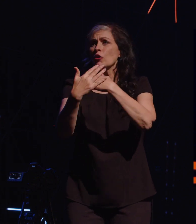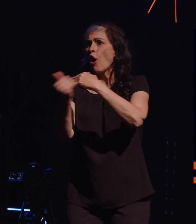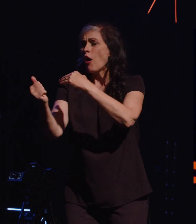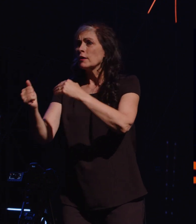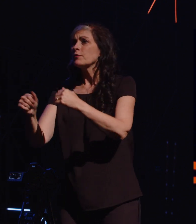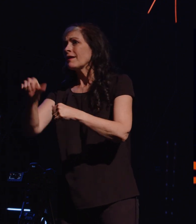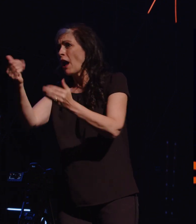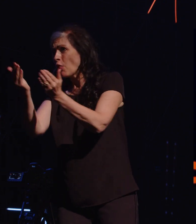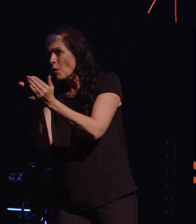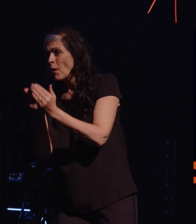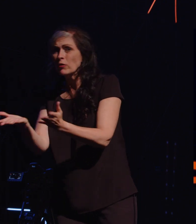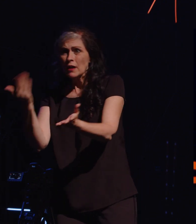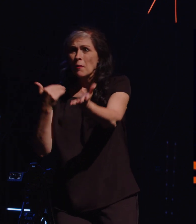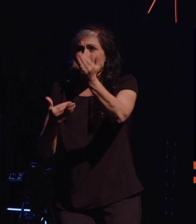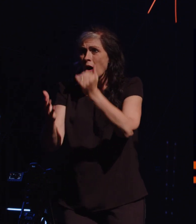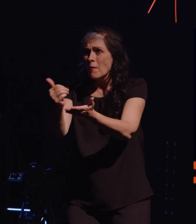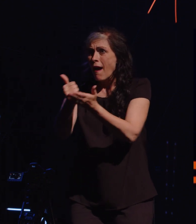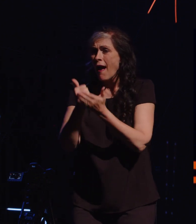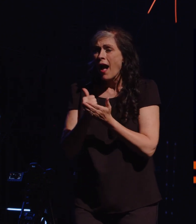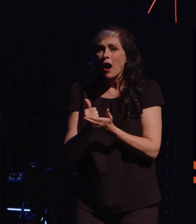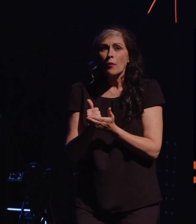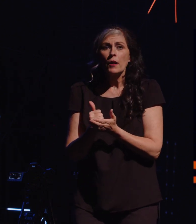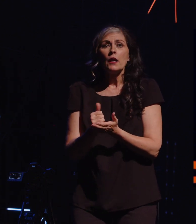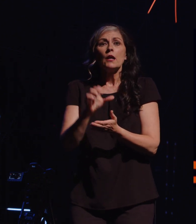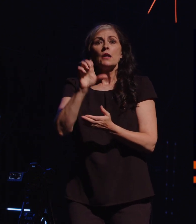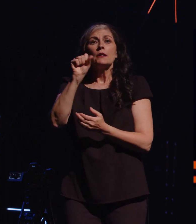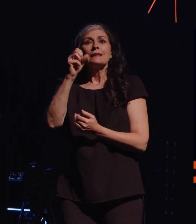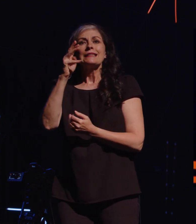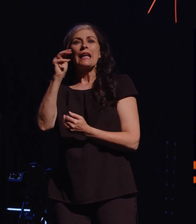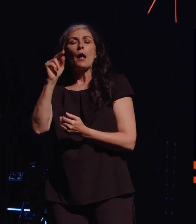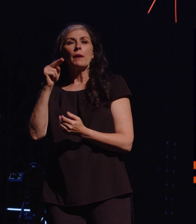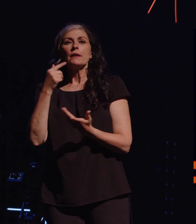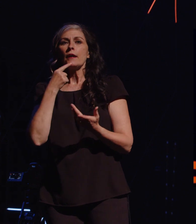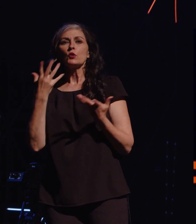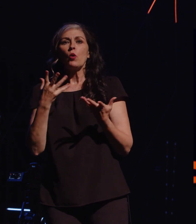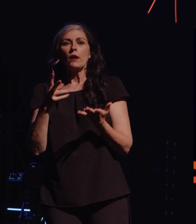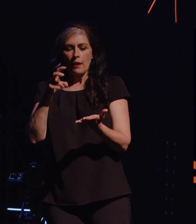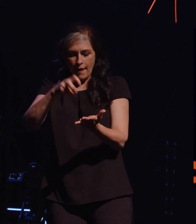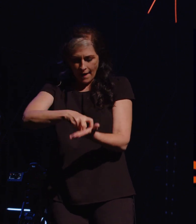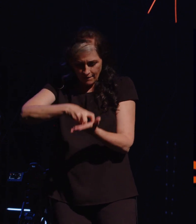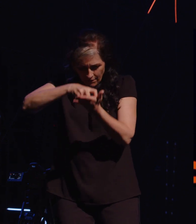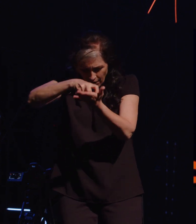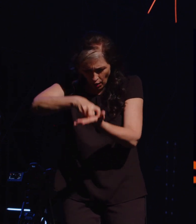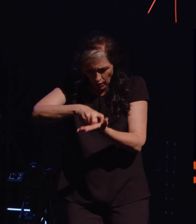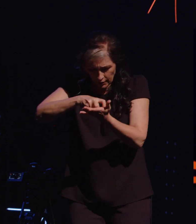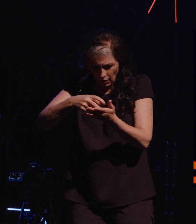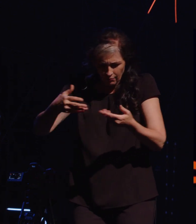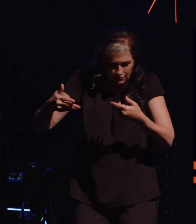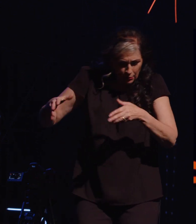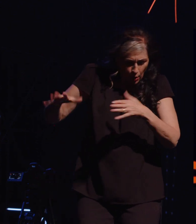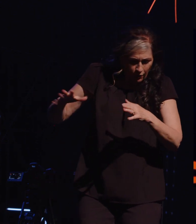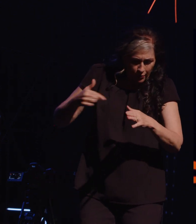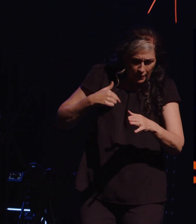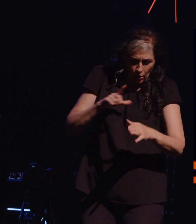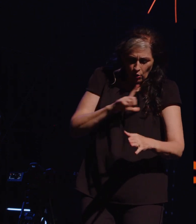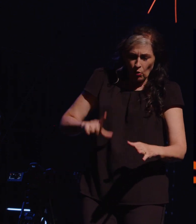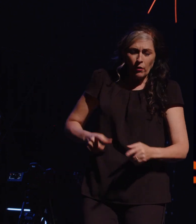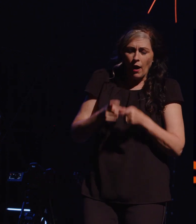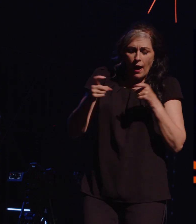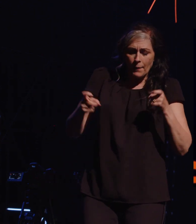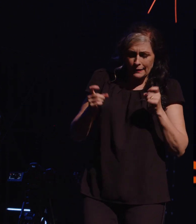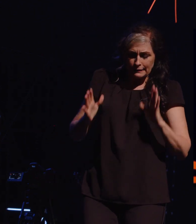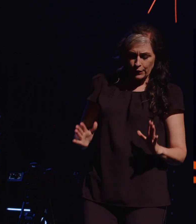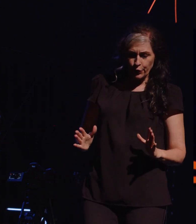do? He falls onto the ground, and he says, depart from me, Lord. I am a